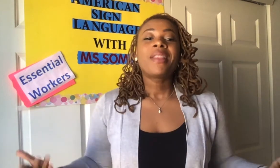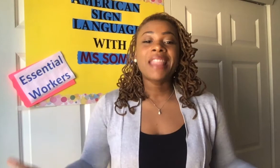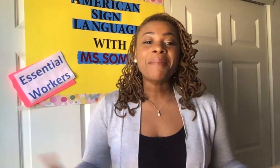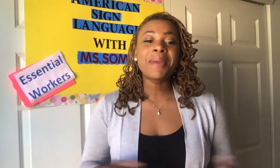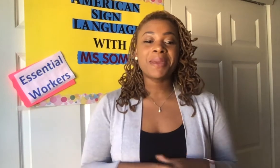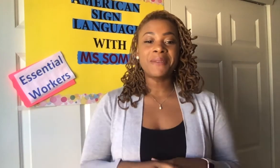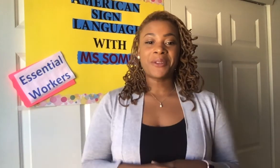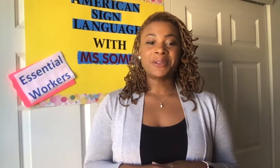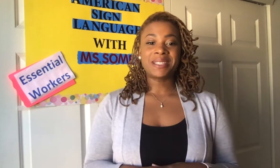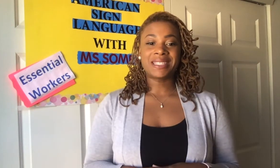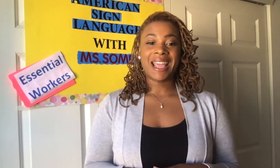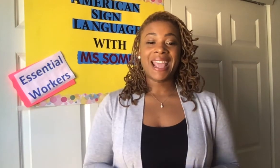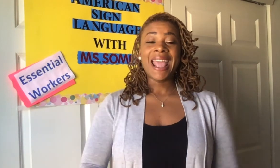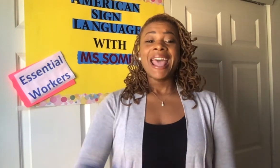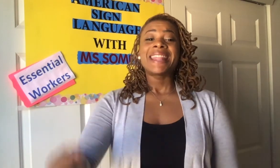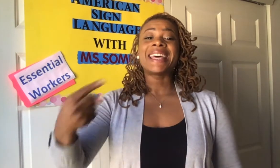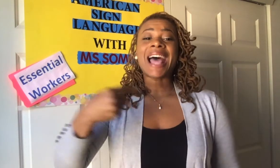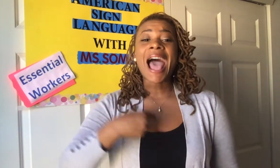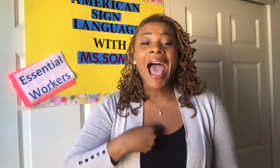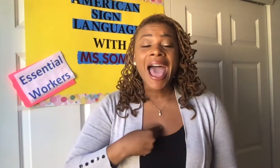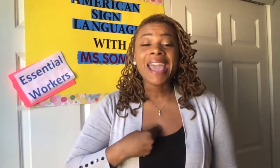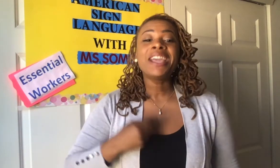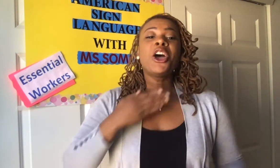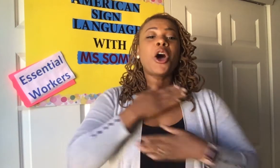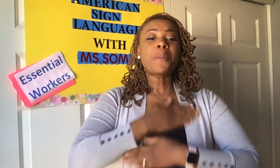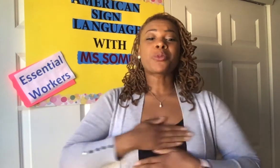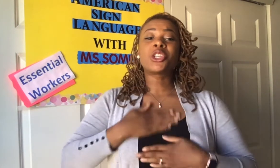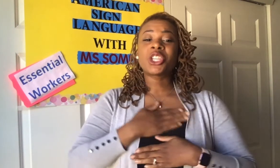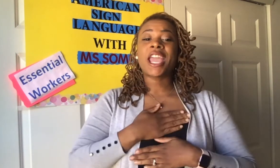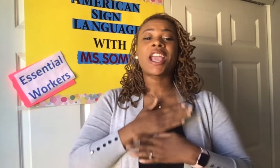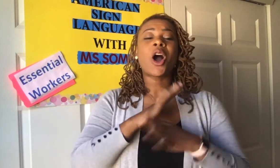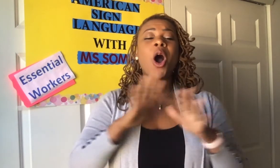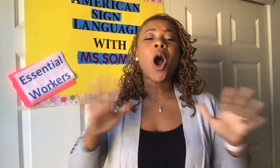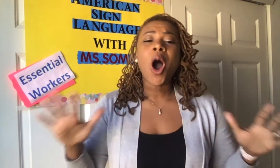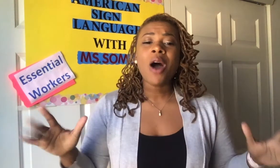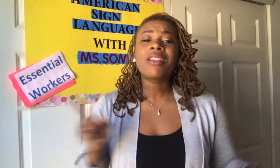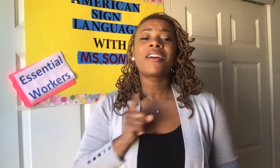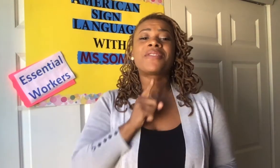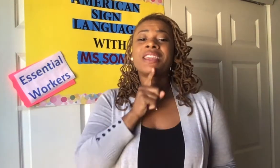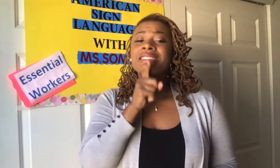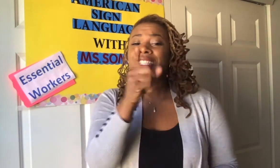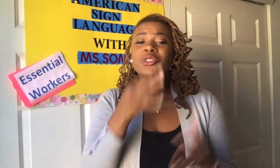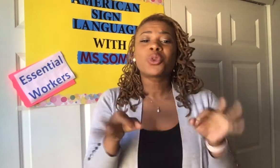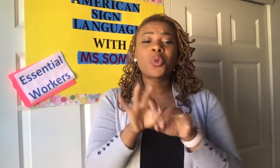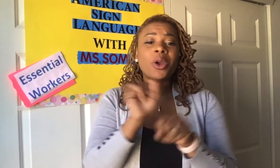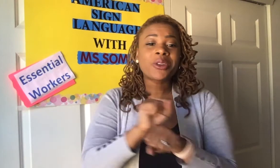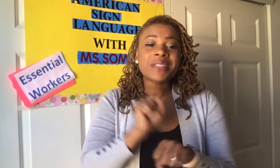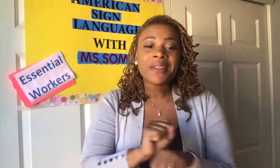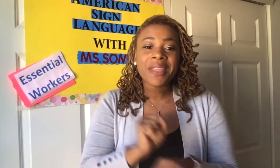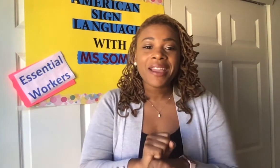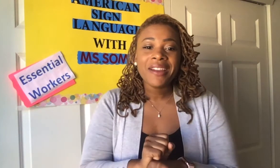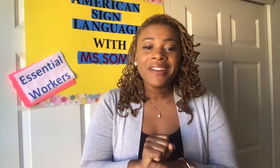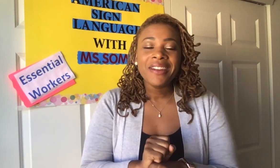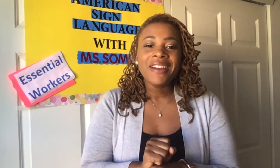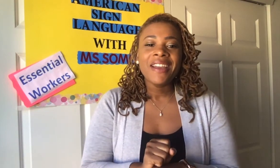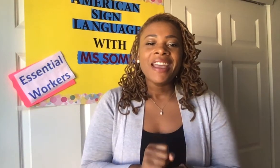let me be the first to say that I appreciate all of the essential workers out there. And